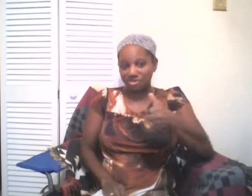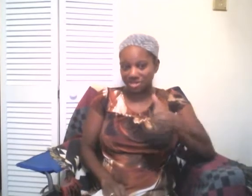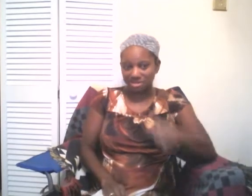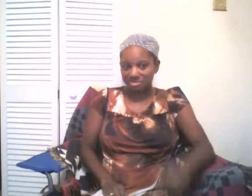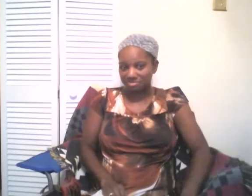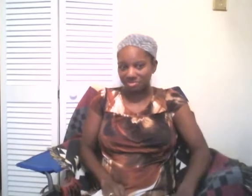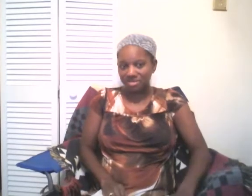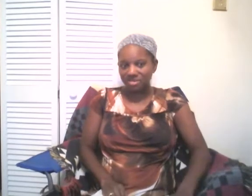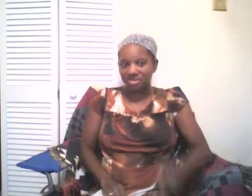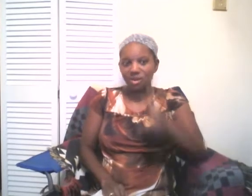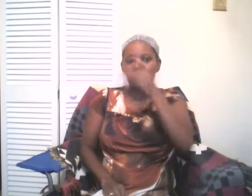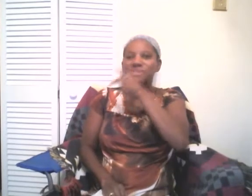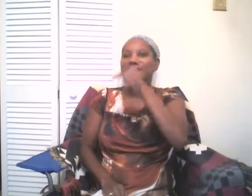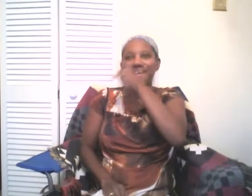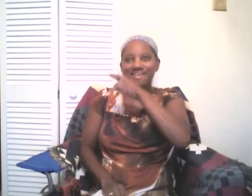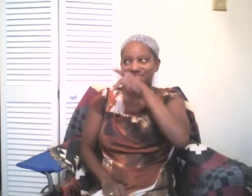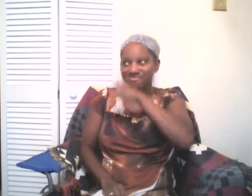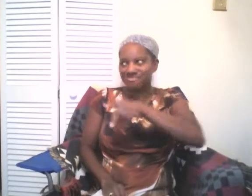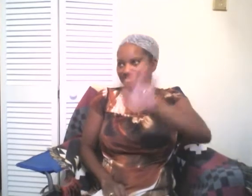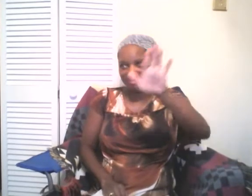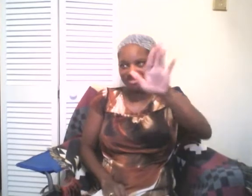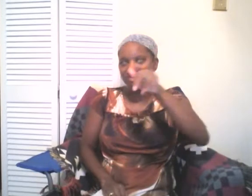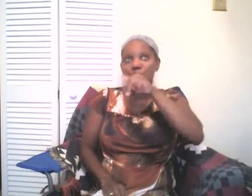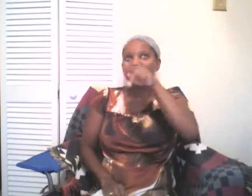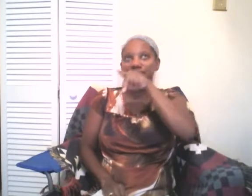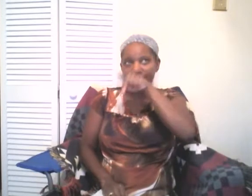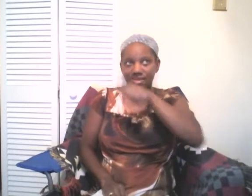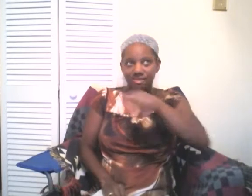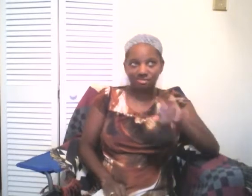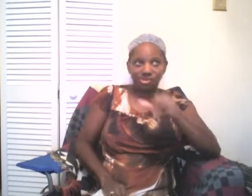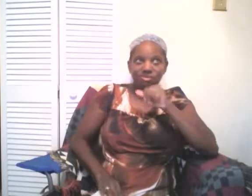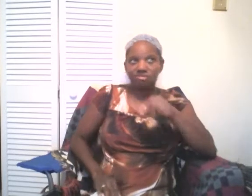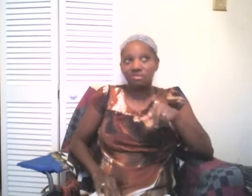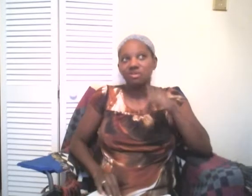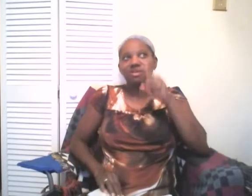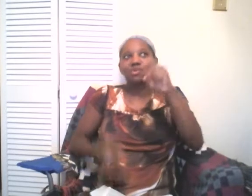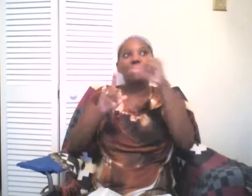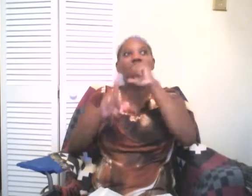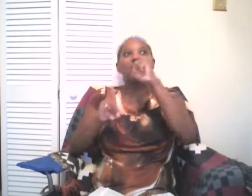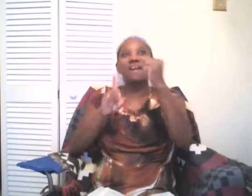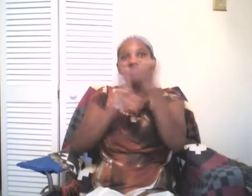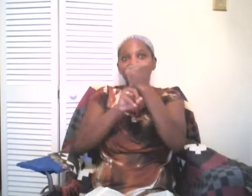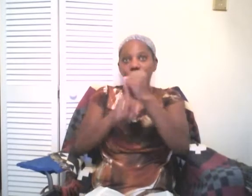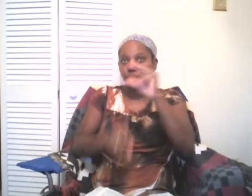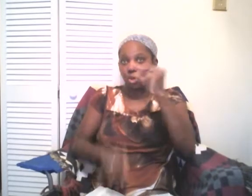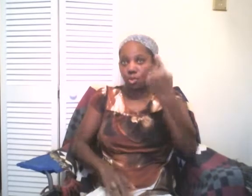yourself. Don't pretend. Don't pretend. You're not fooling no one.